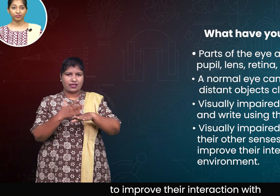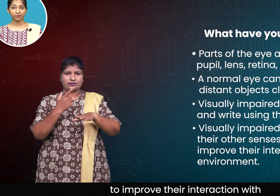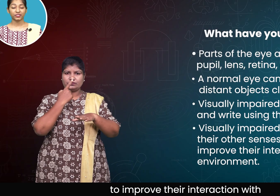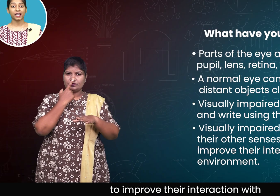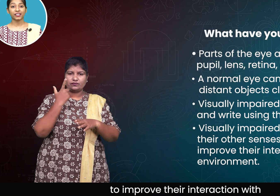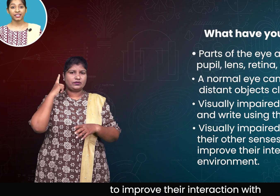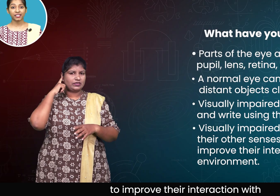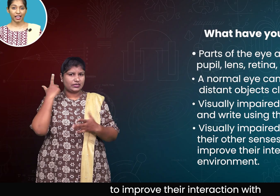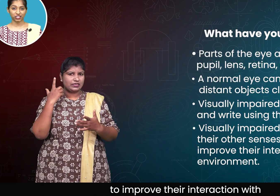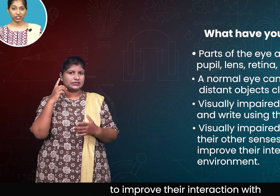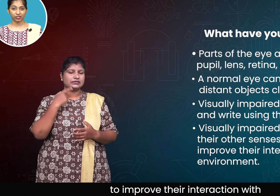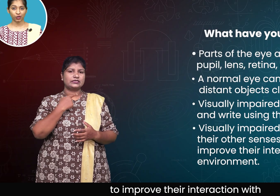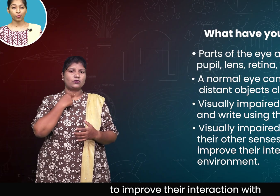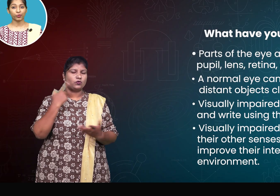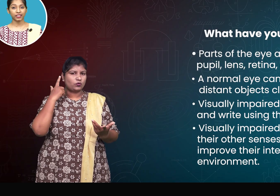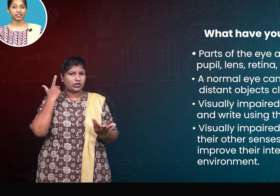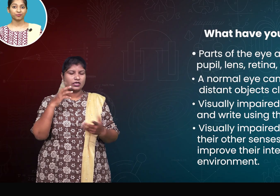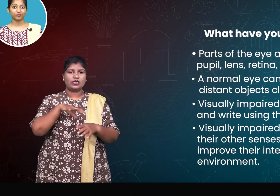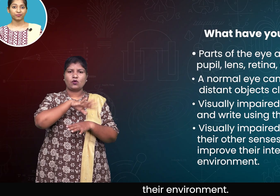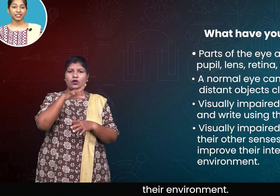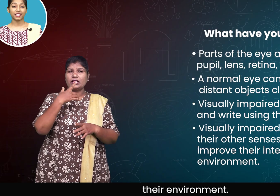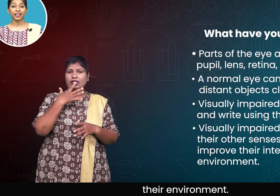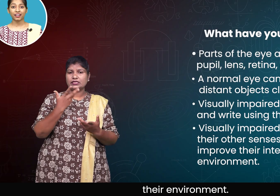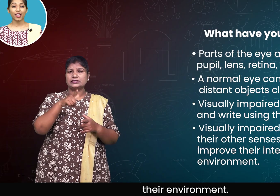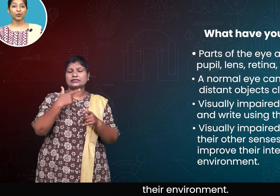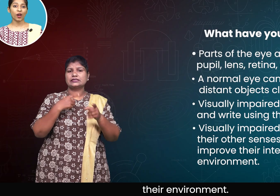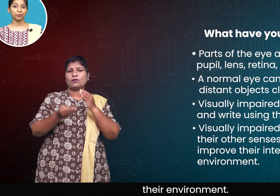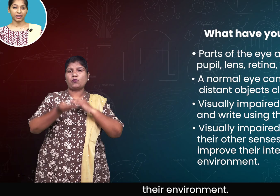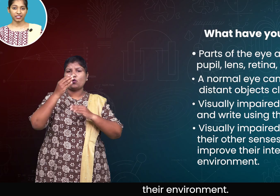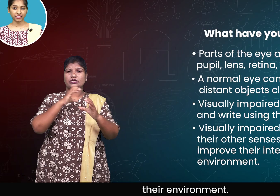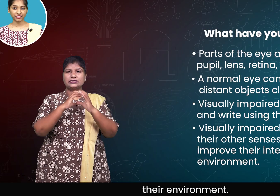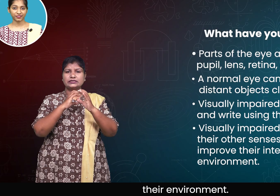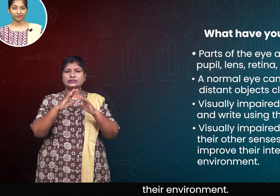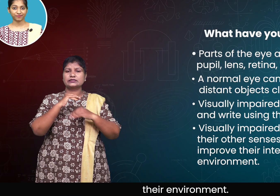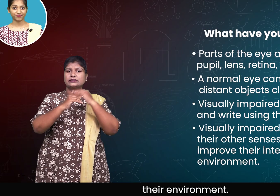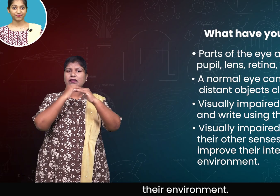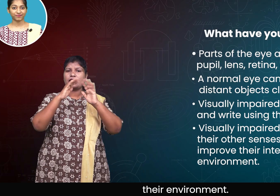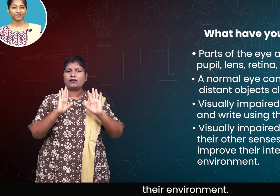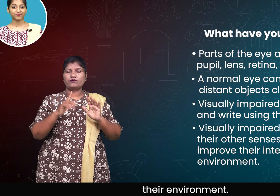improve their interaction with their environment.